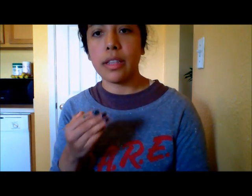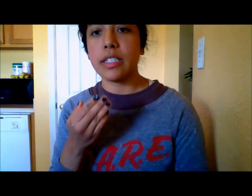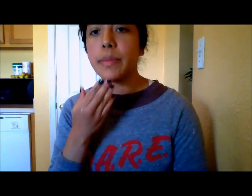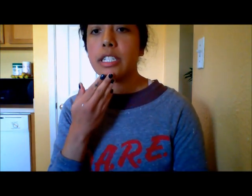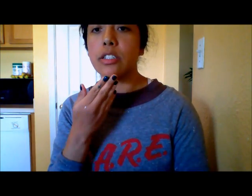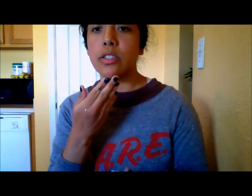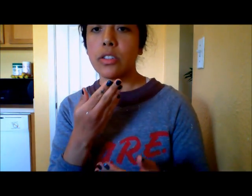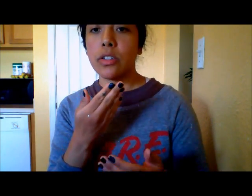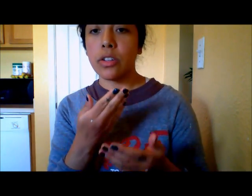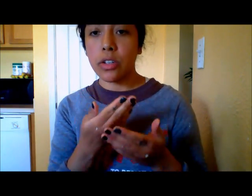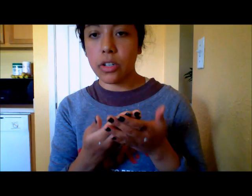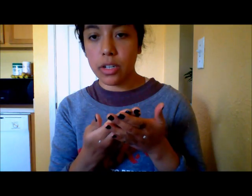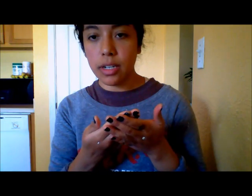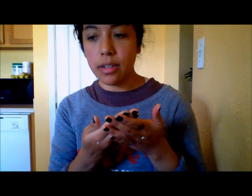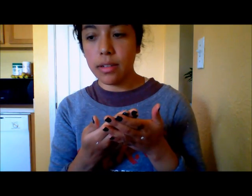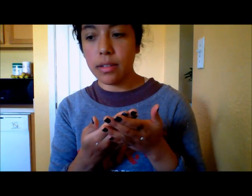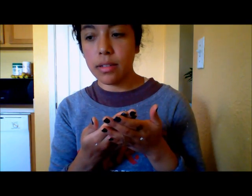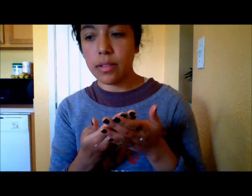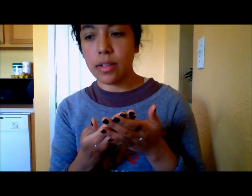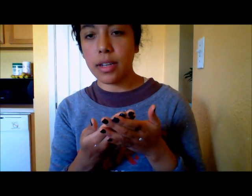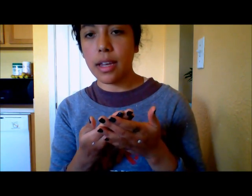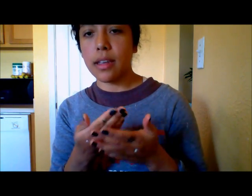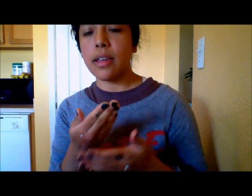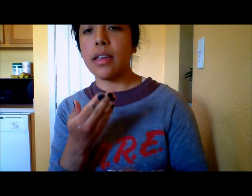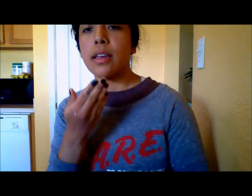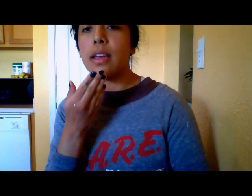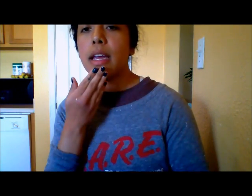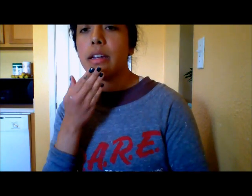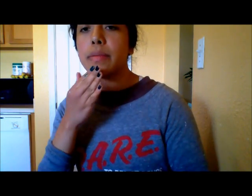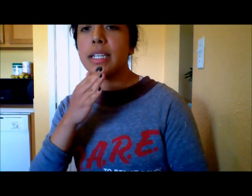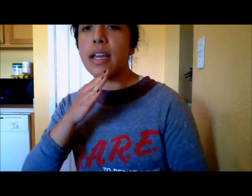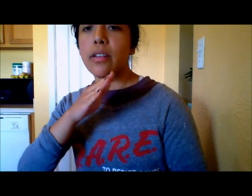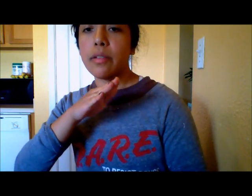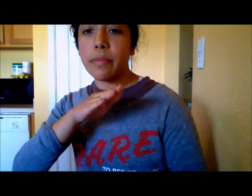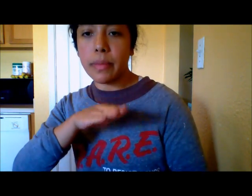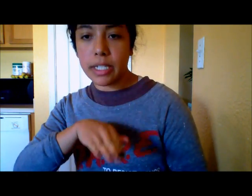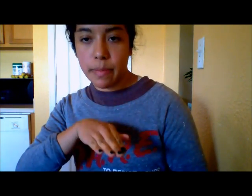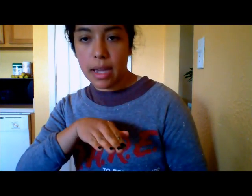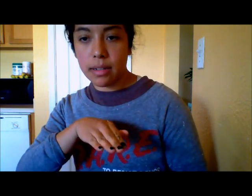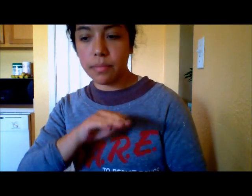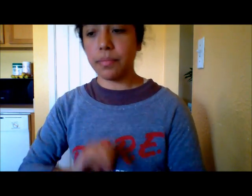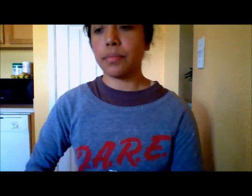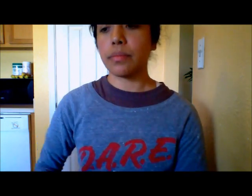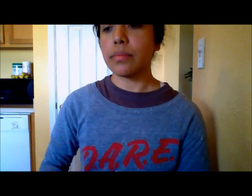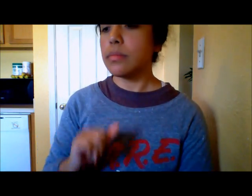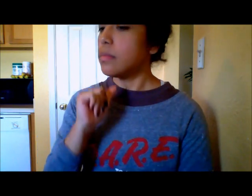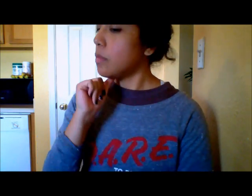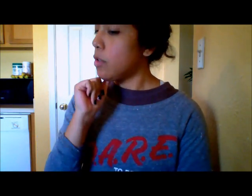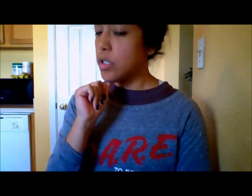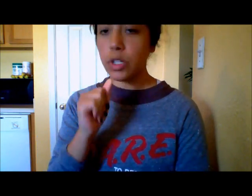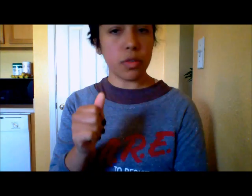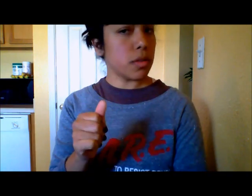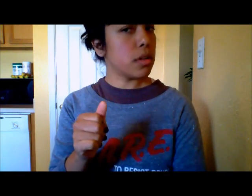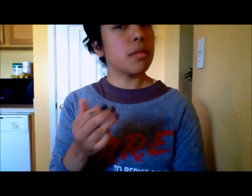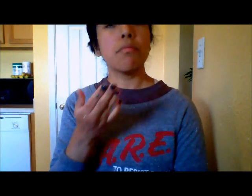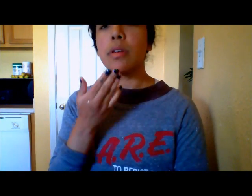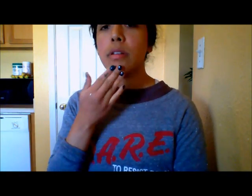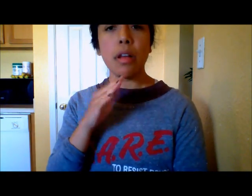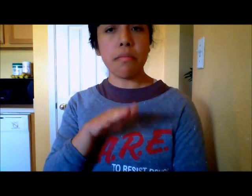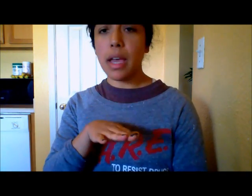this means good, okay, and upside down means bad. So not